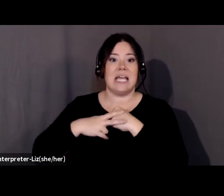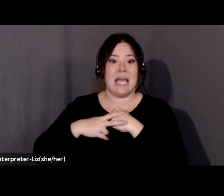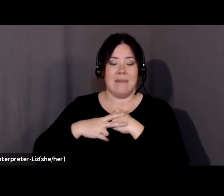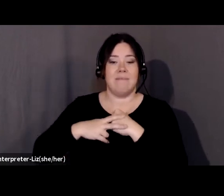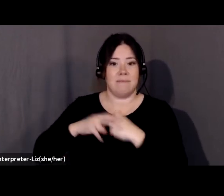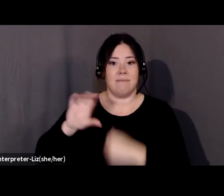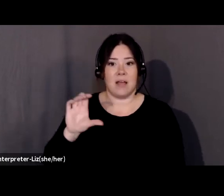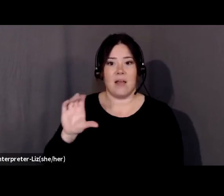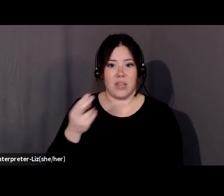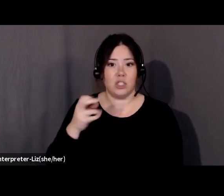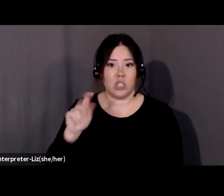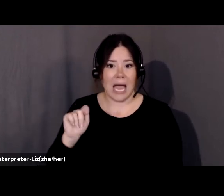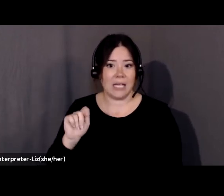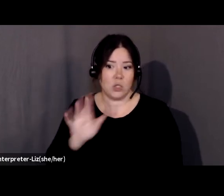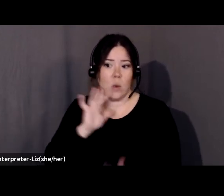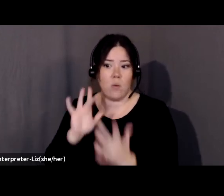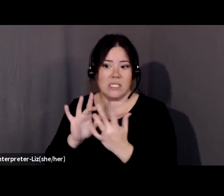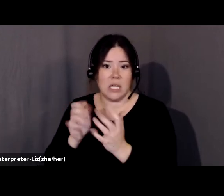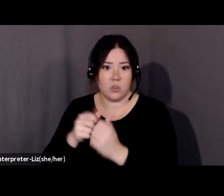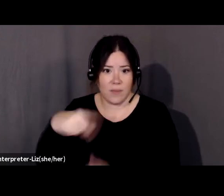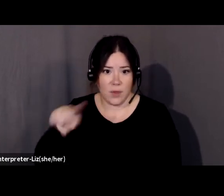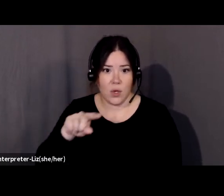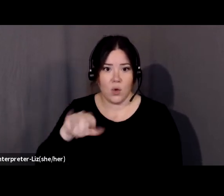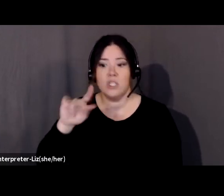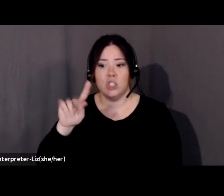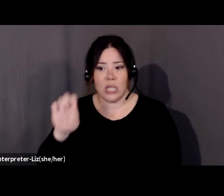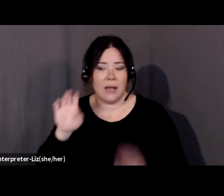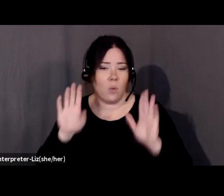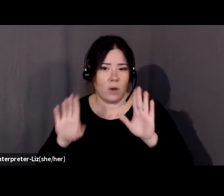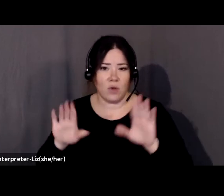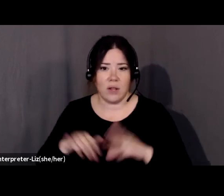in touch. And Jake, wonderful.